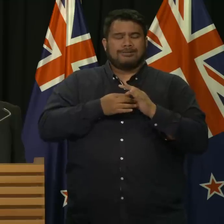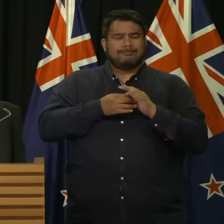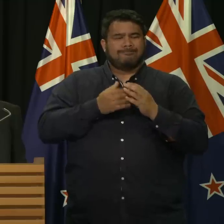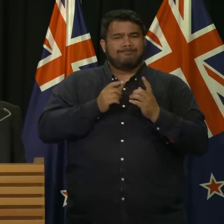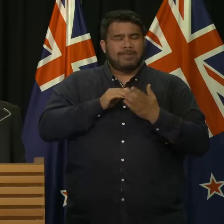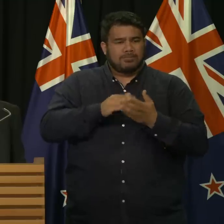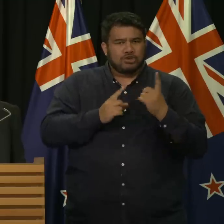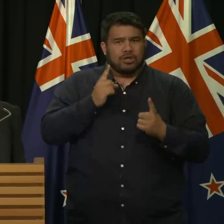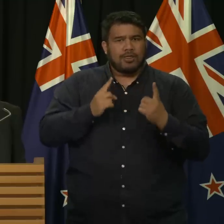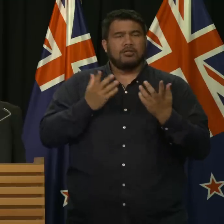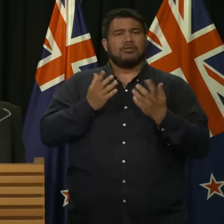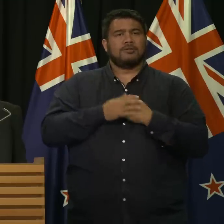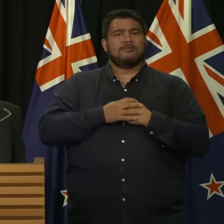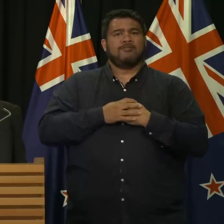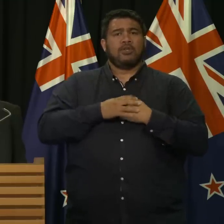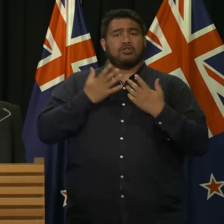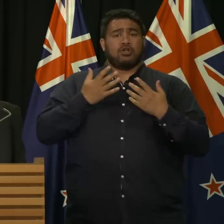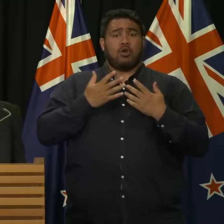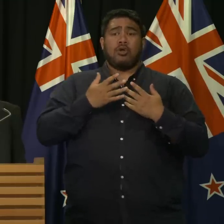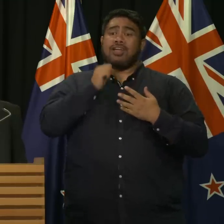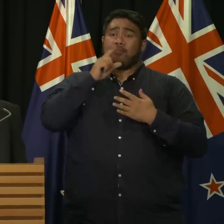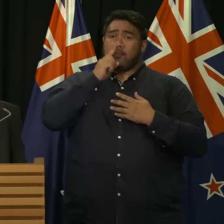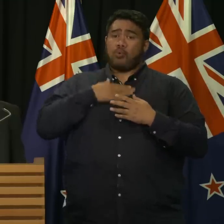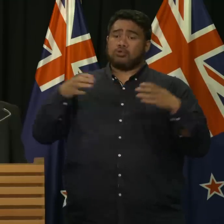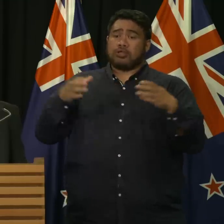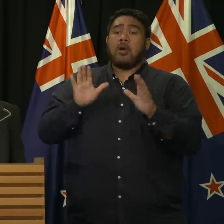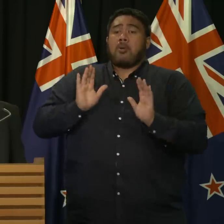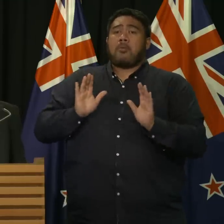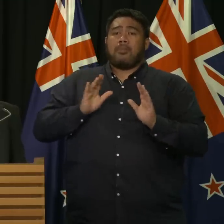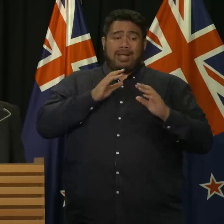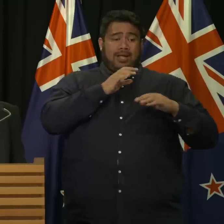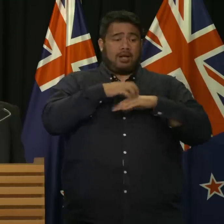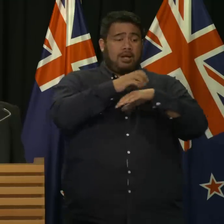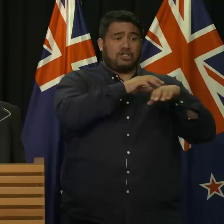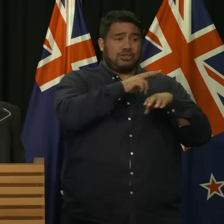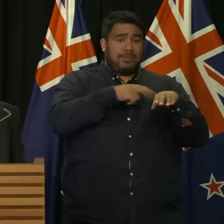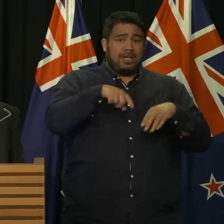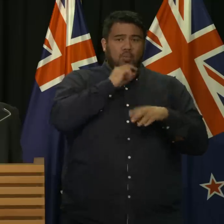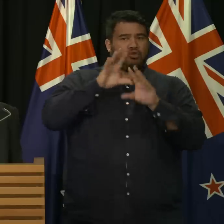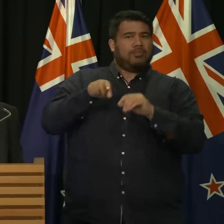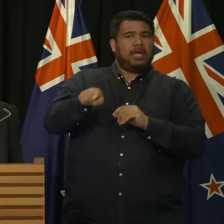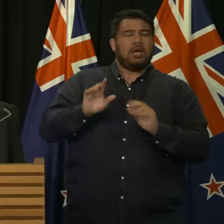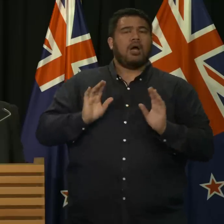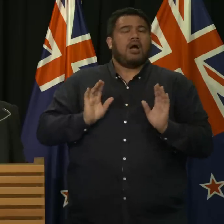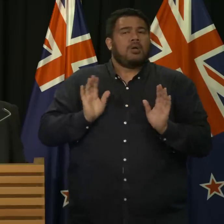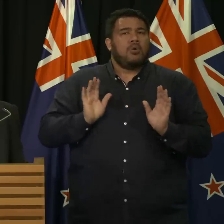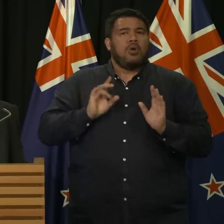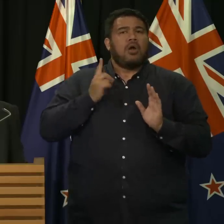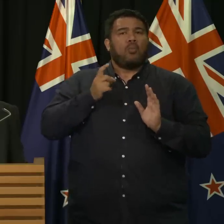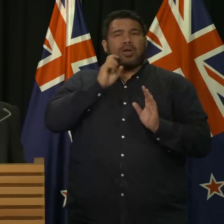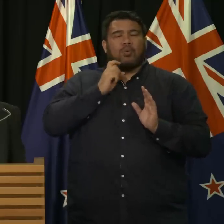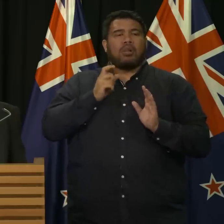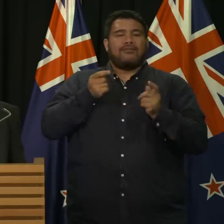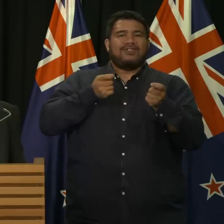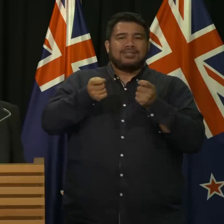for agencies to stand in the way of that. We will look to facilitate